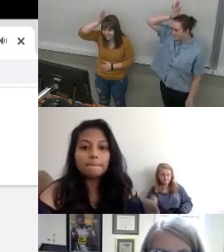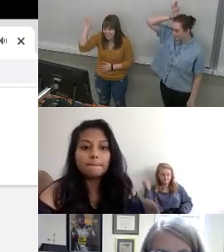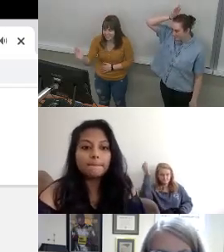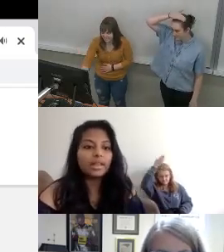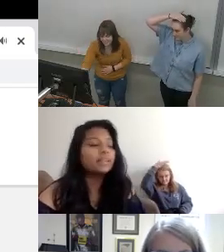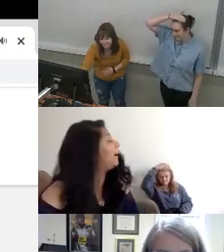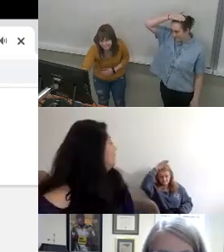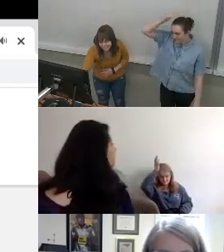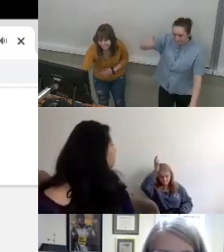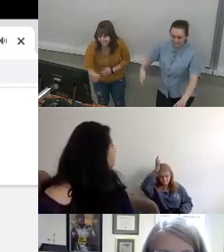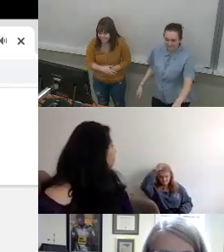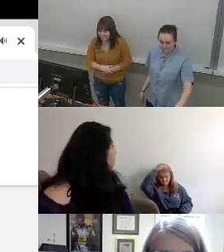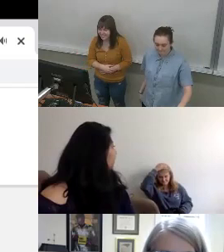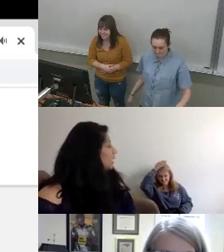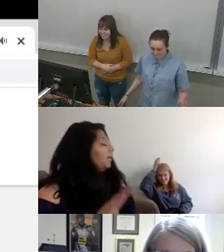Yeah.